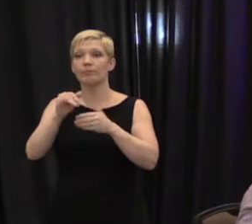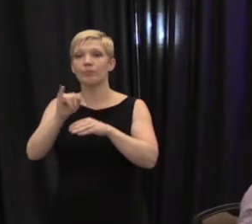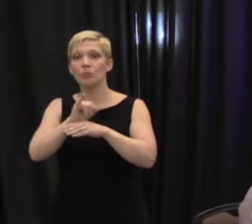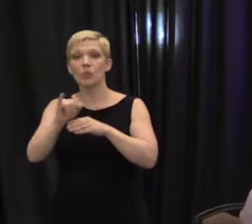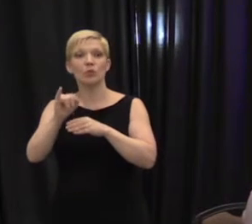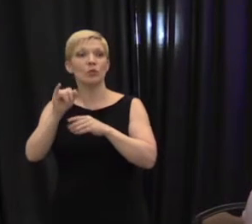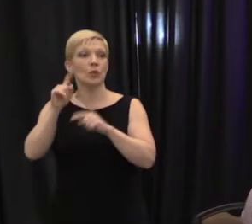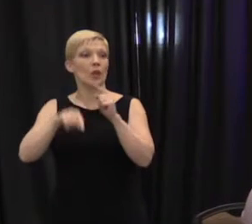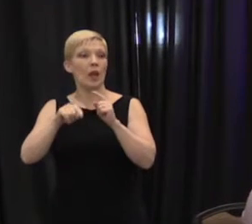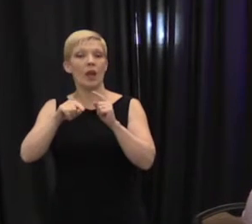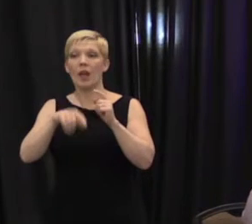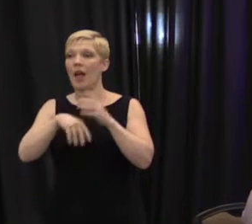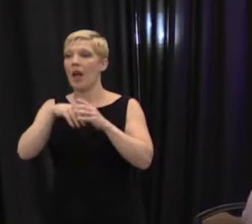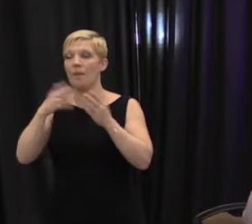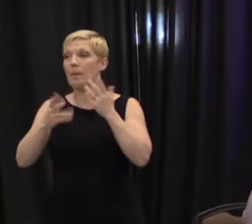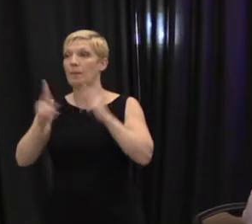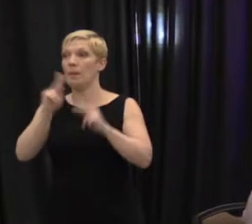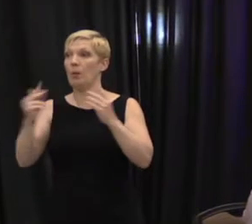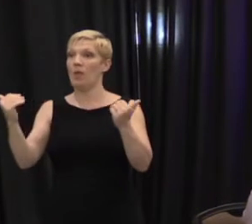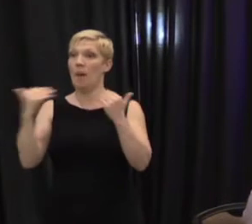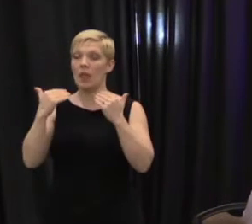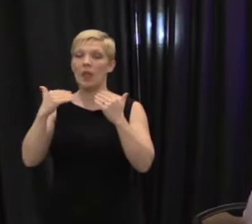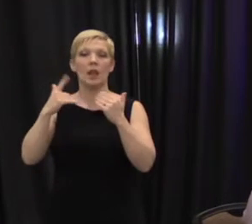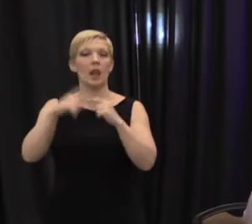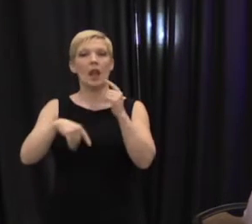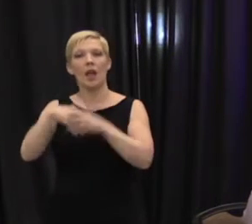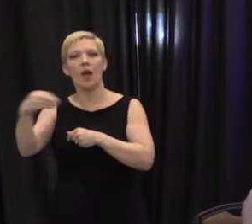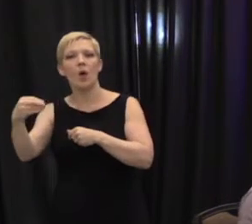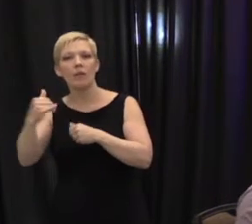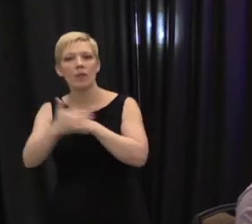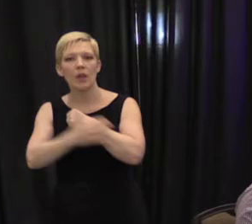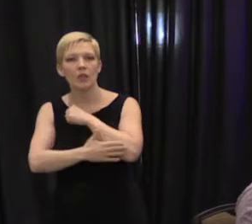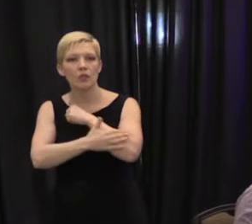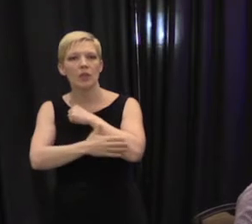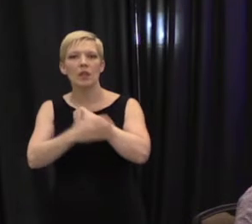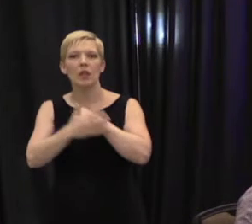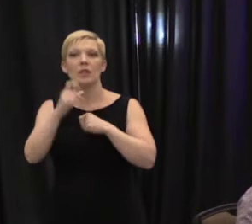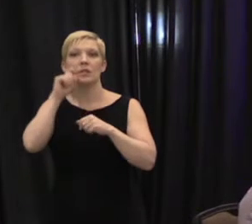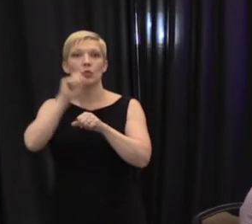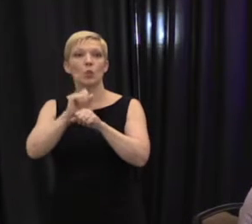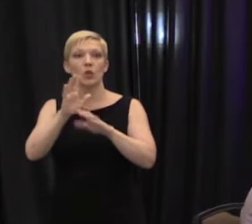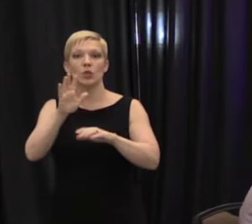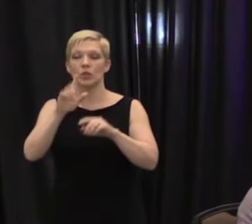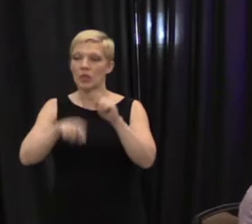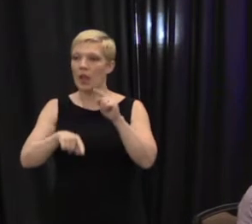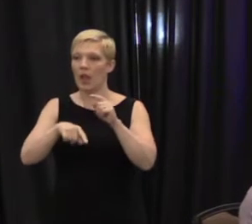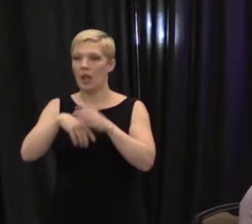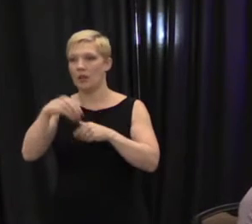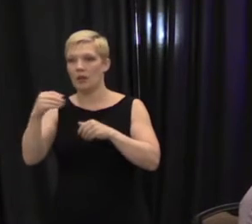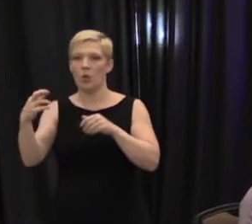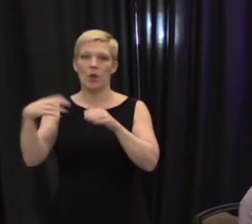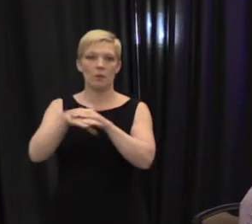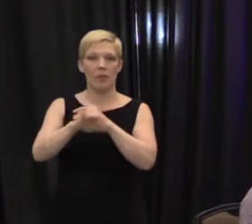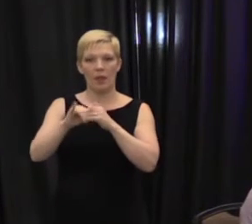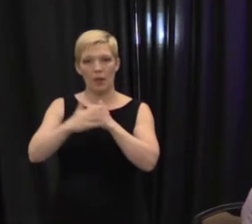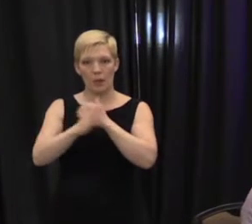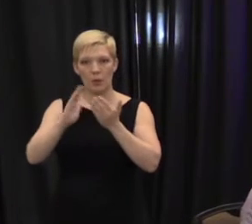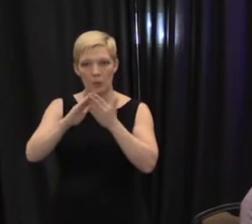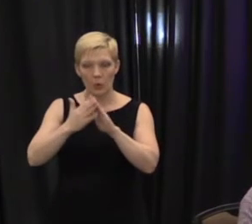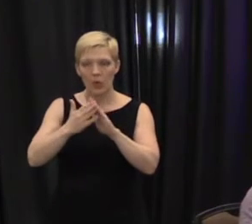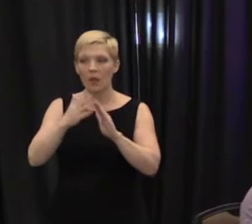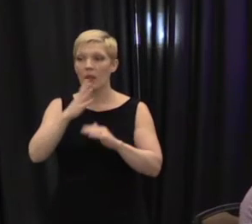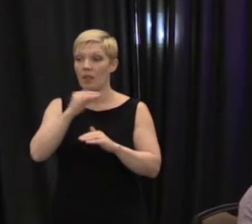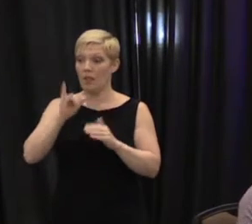go back out of the country. We have many sex workers who cannot come into the country. And so the point of this is these are all marginalized communities,